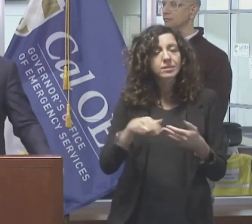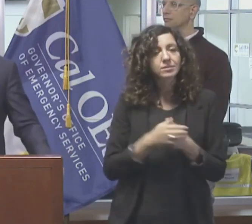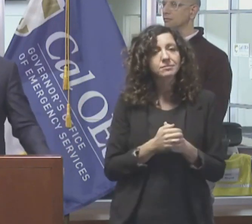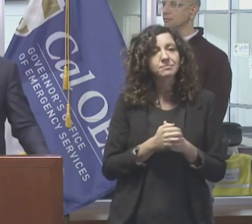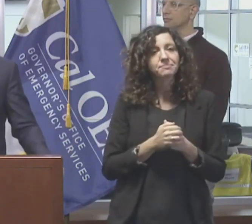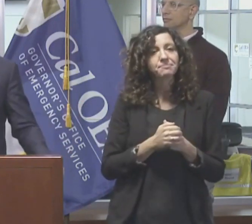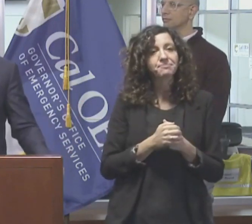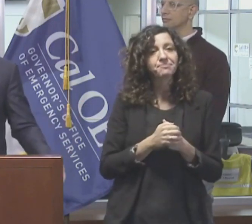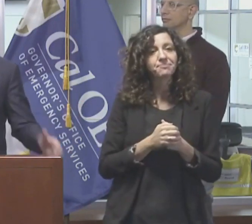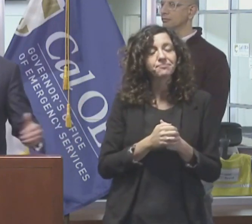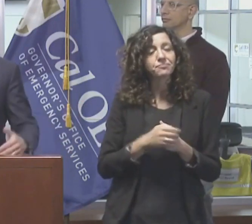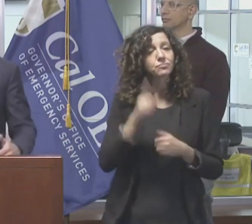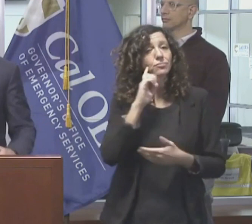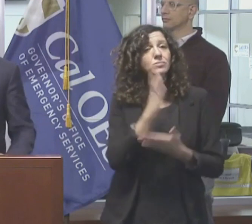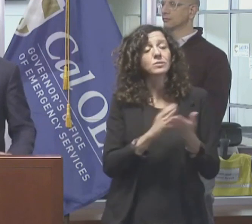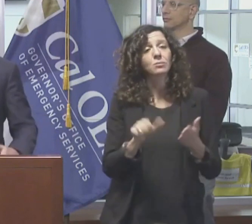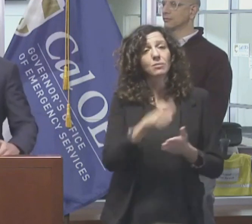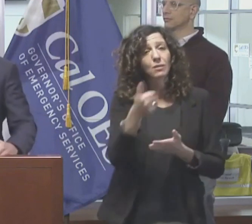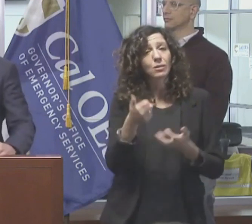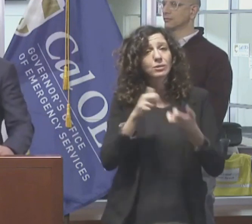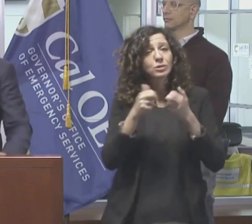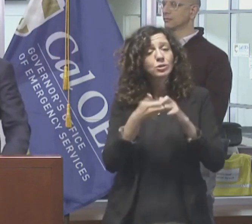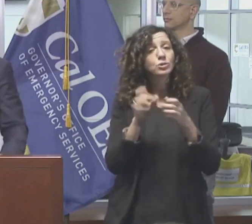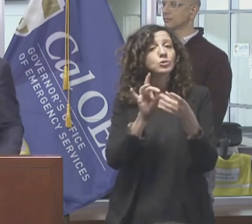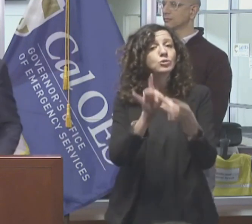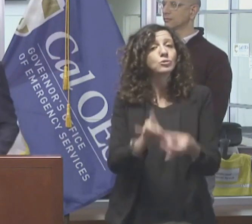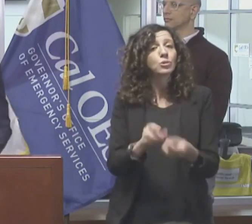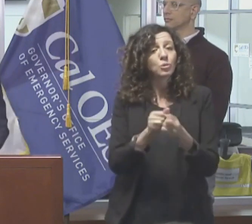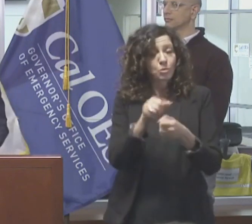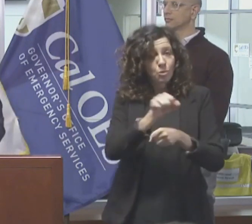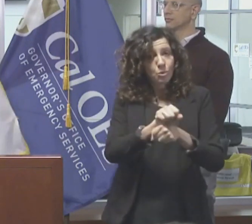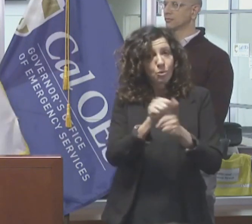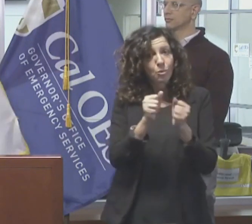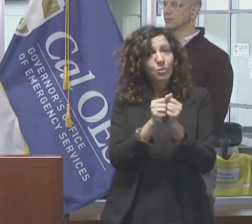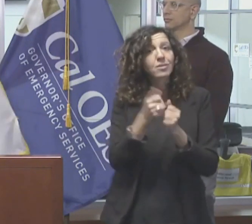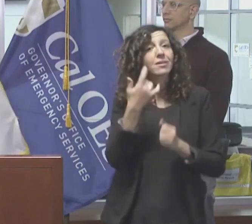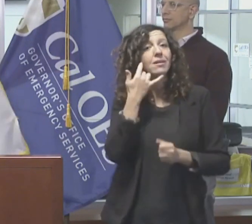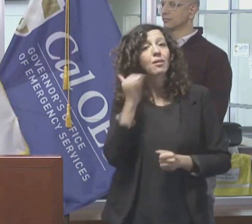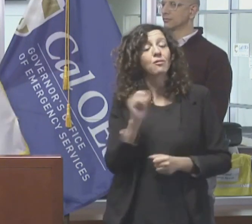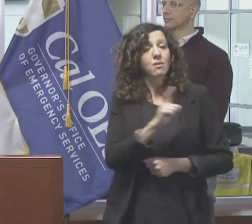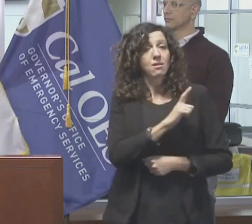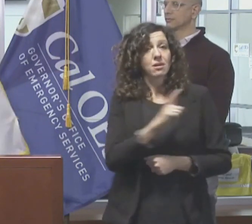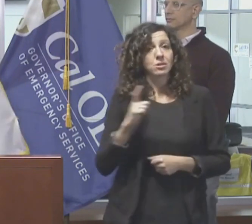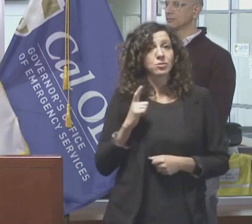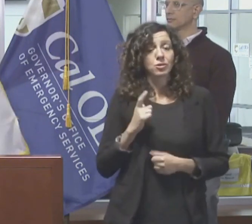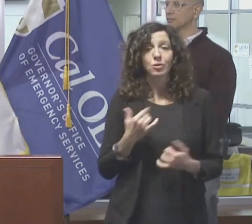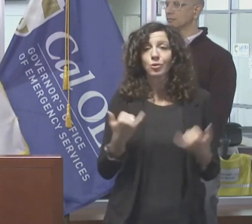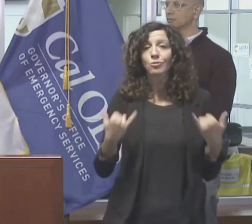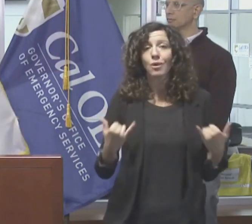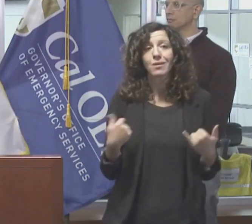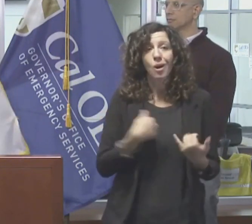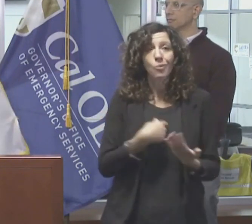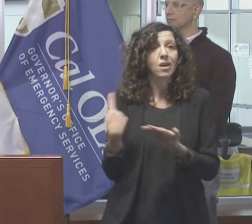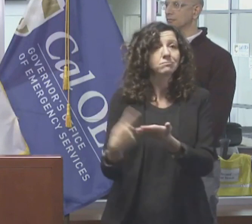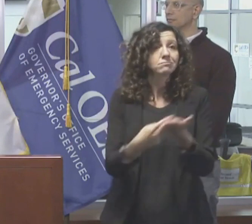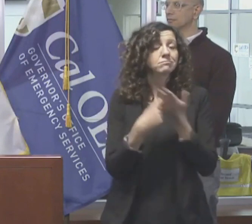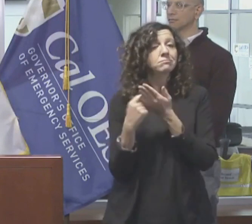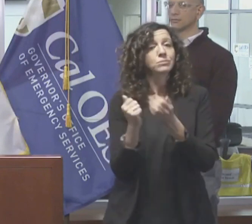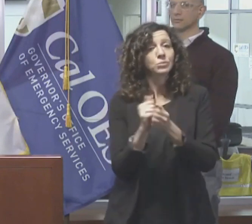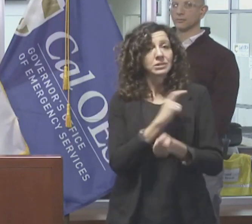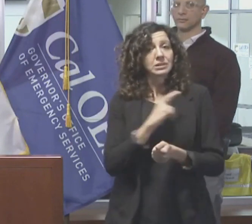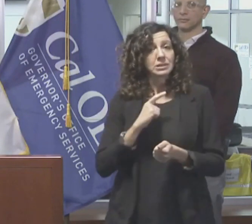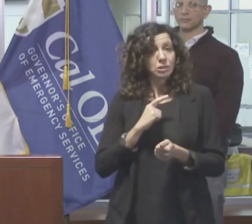pedestrian issues related to our work with the California legislature. We're in real-time conversations with the